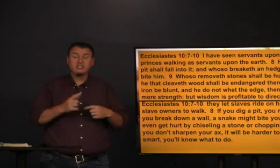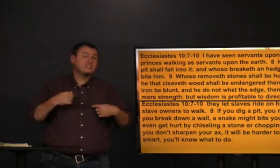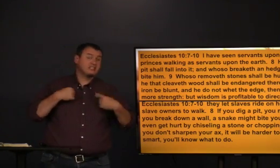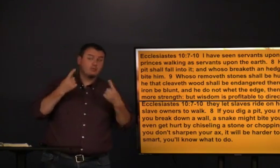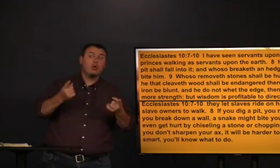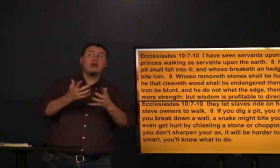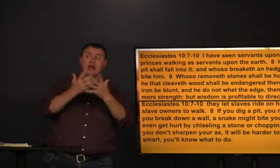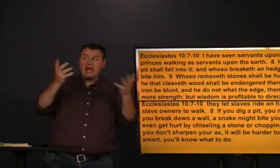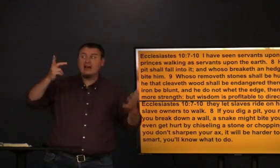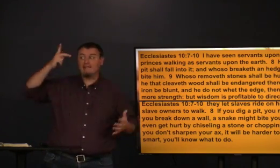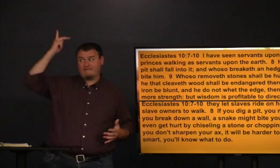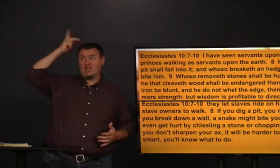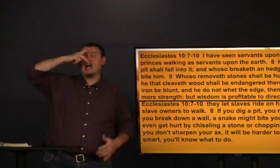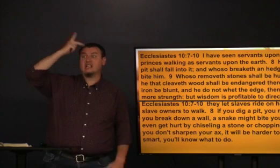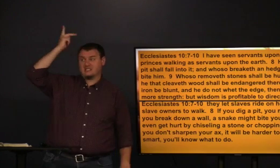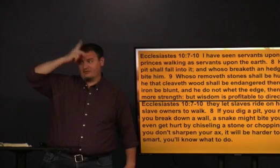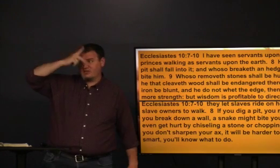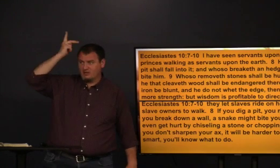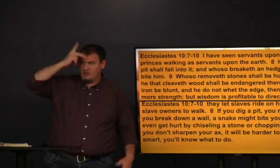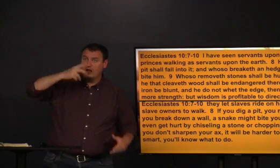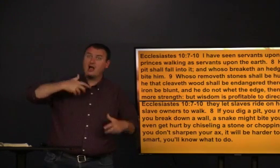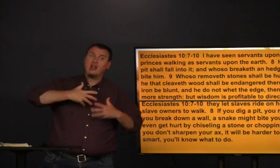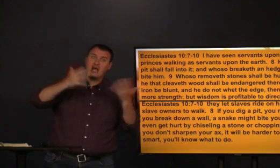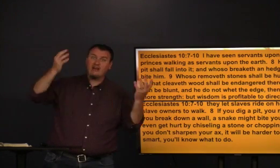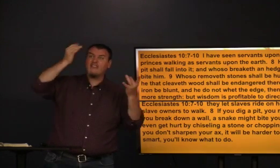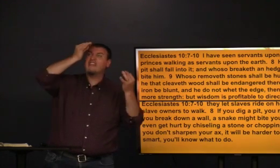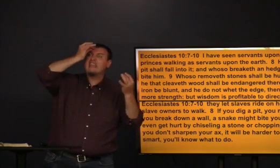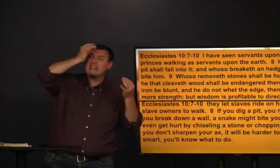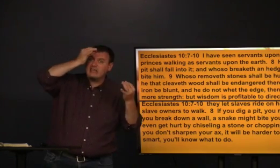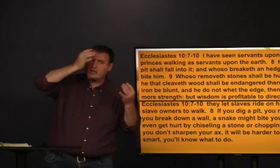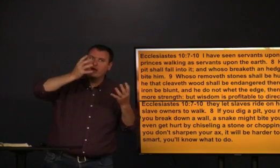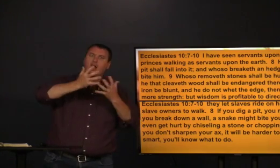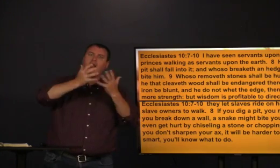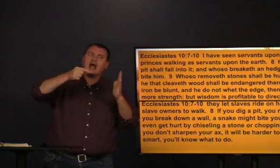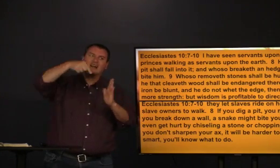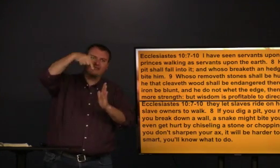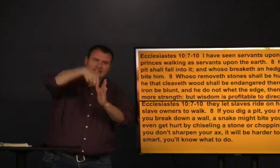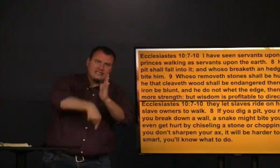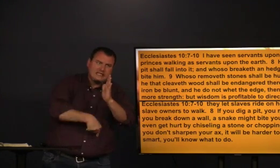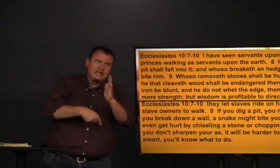To this point, a lot of philosophy, a lot of thinking, a lot of deep